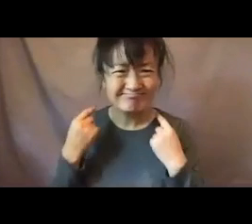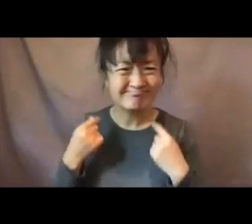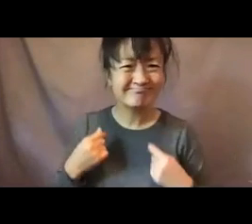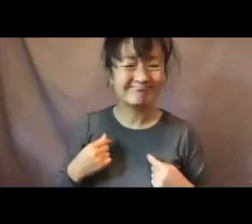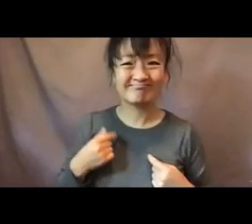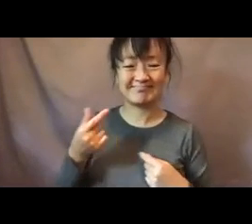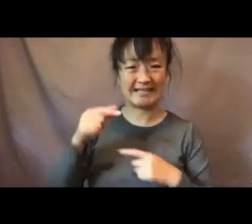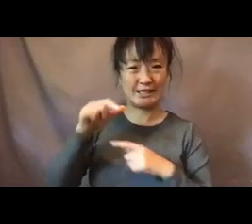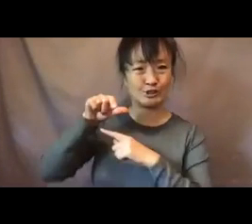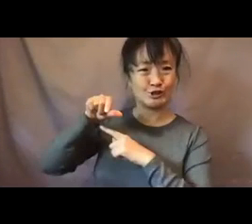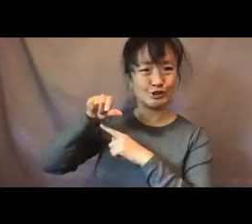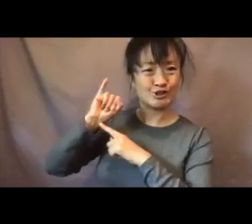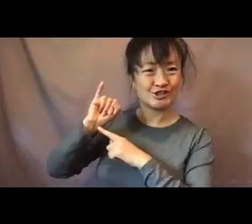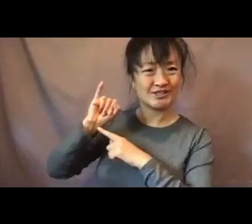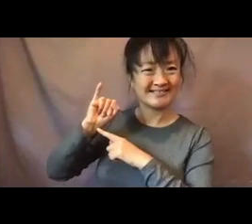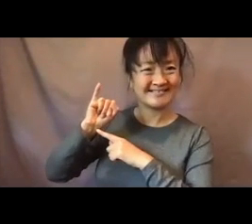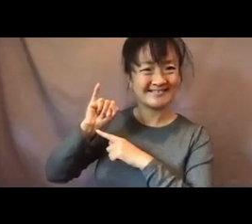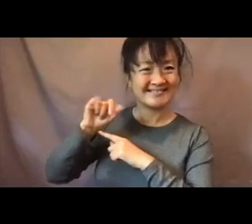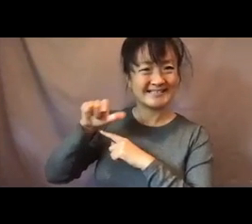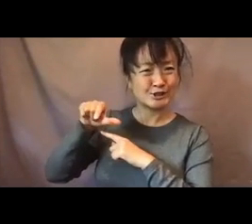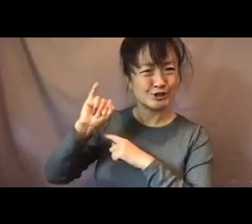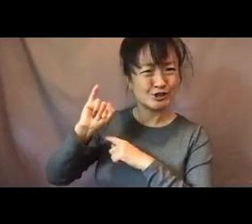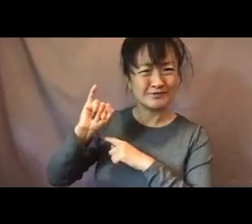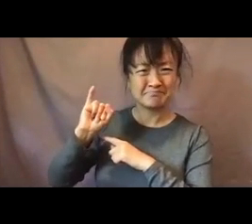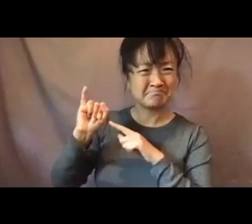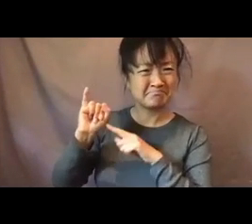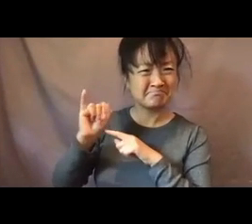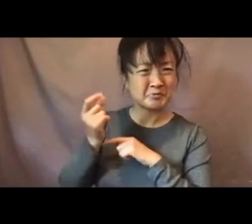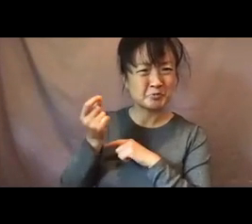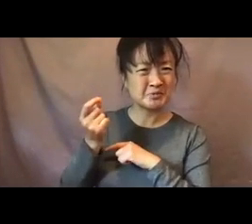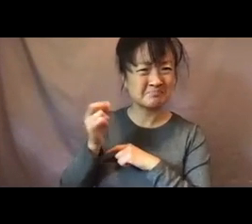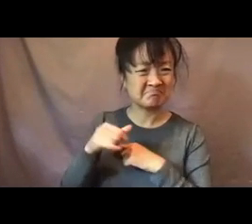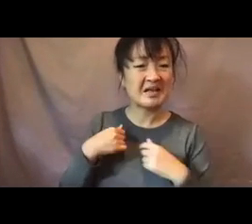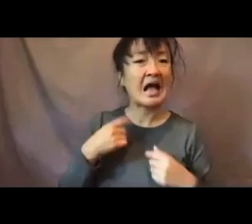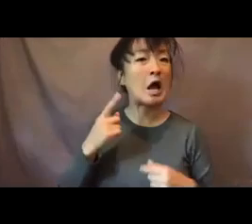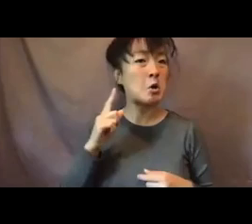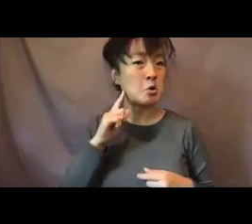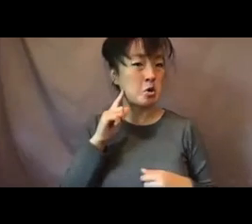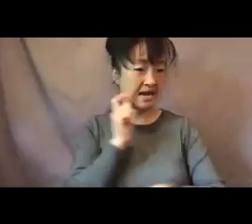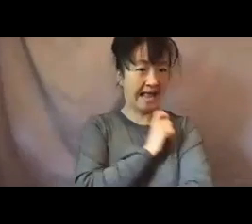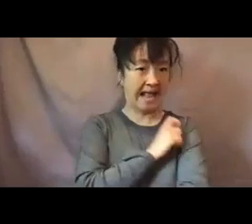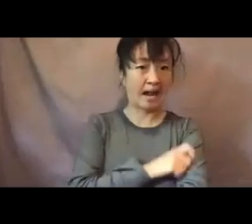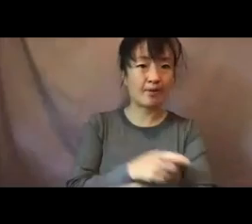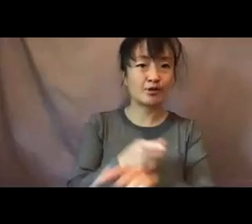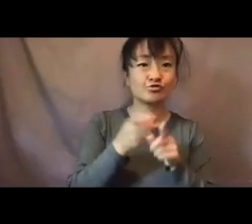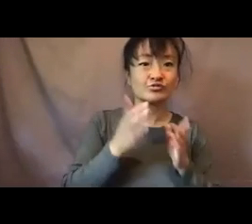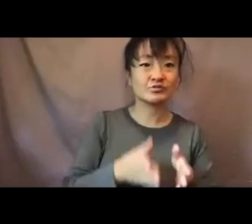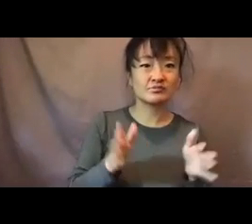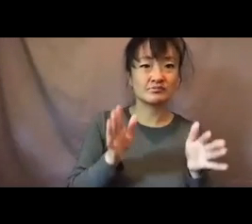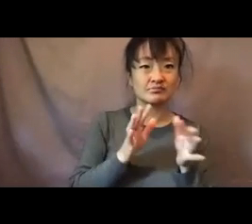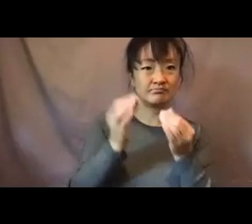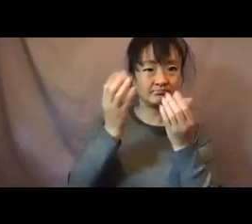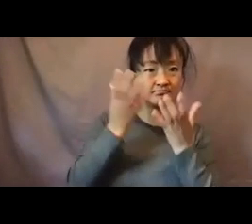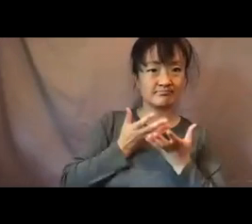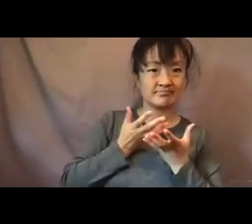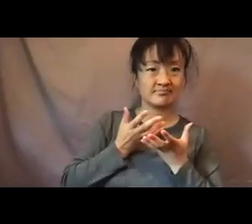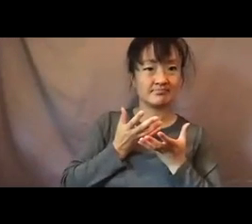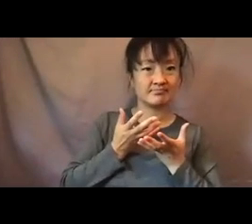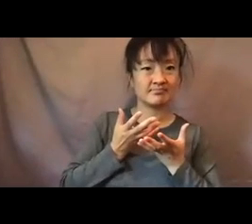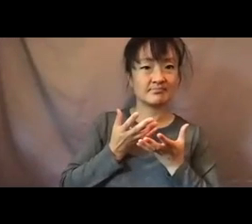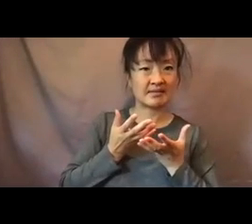qi, I heard this acupuncturist turn around and tell me that I basically had